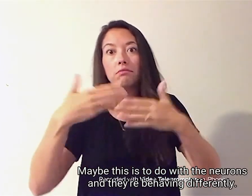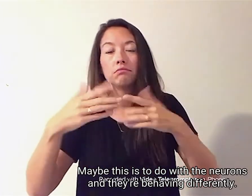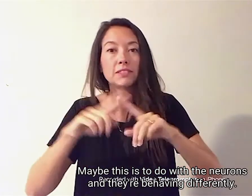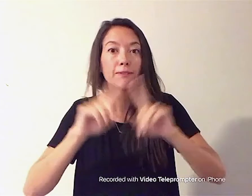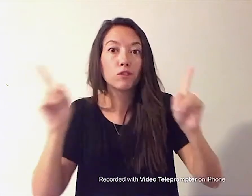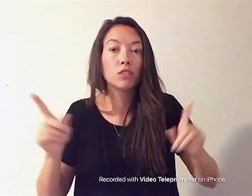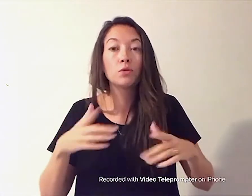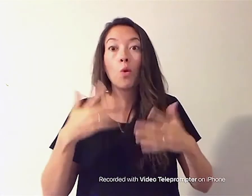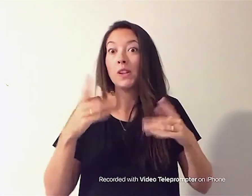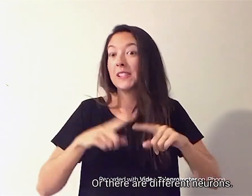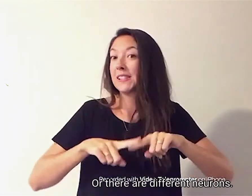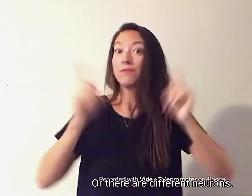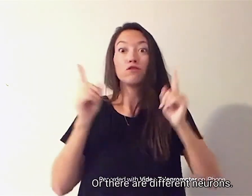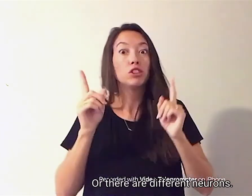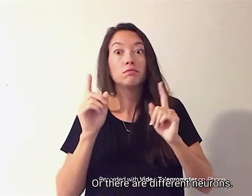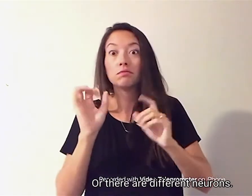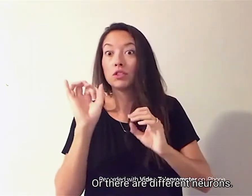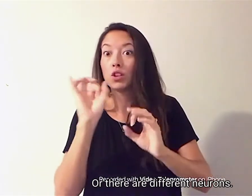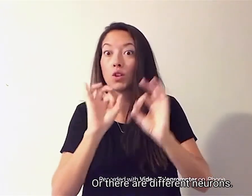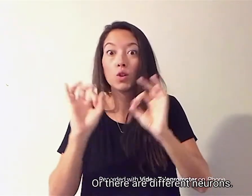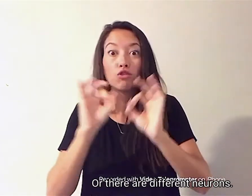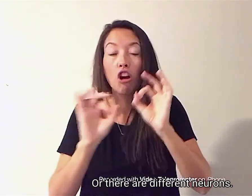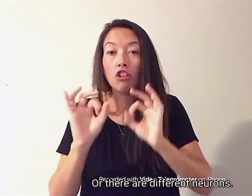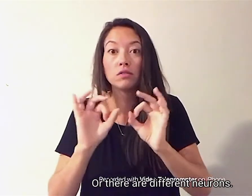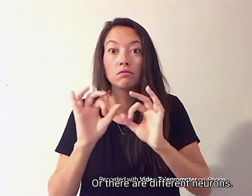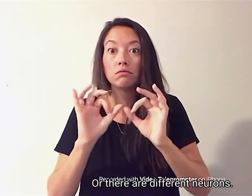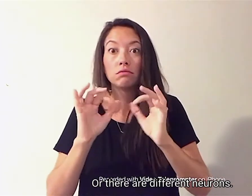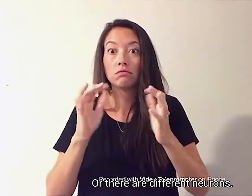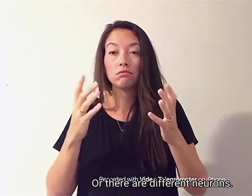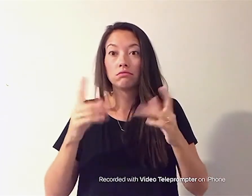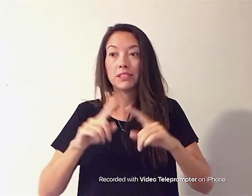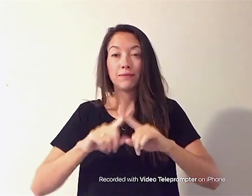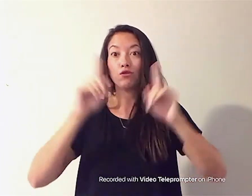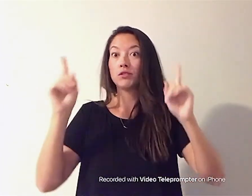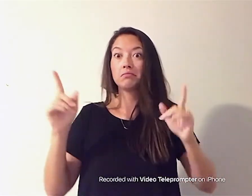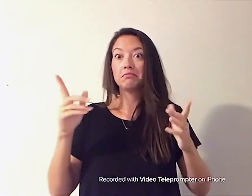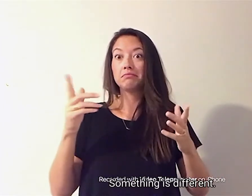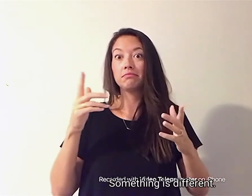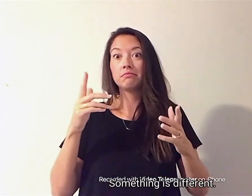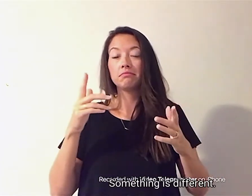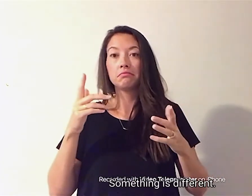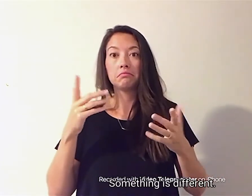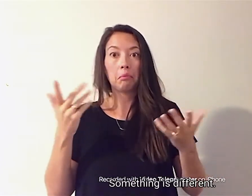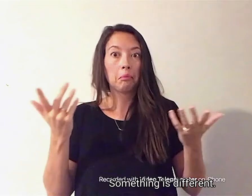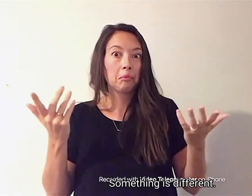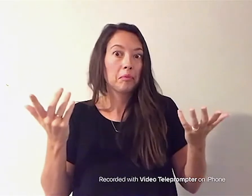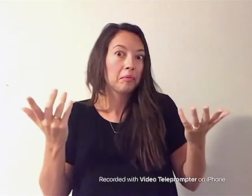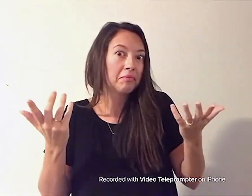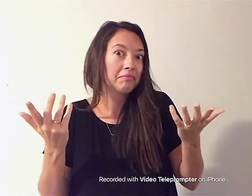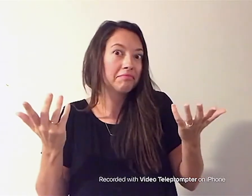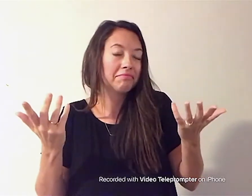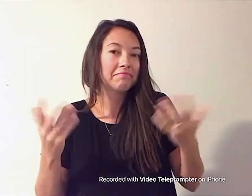differently. Or there are different neurons. Something is different.